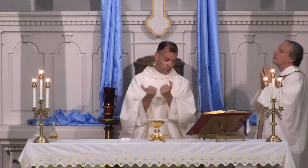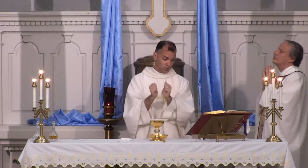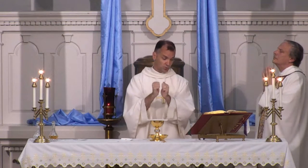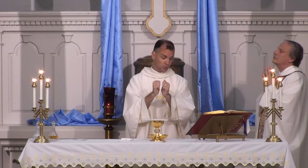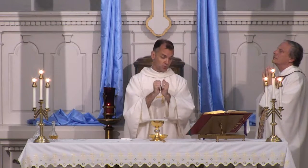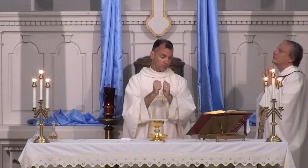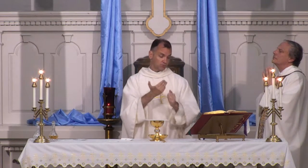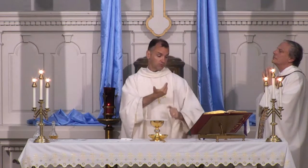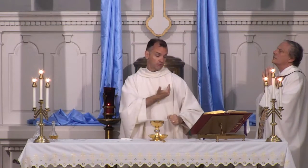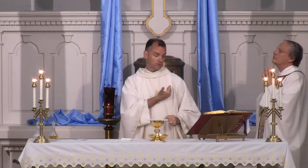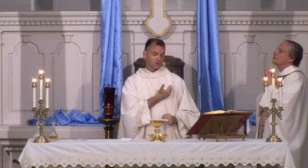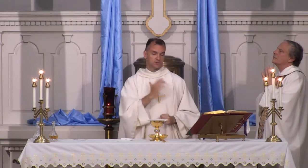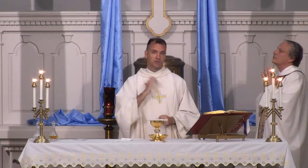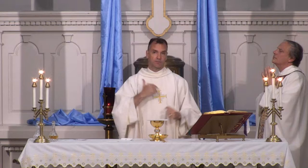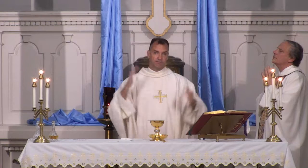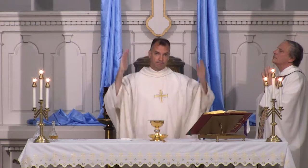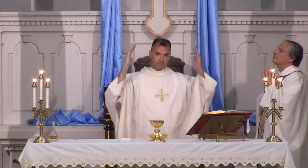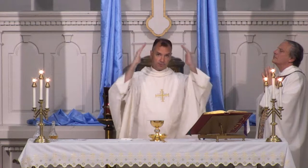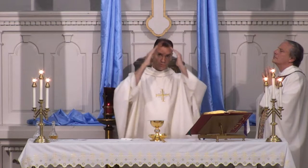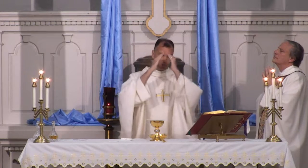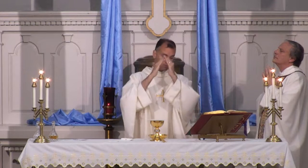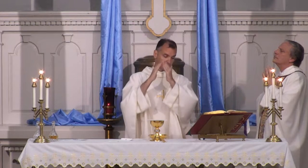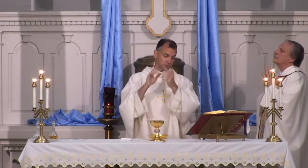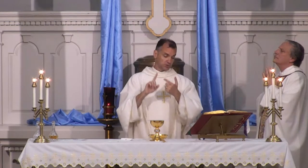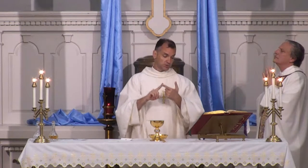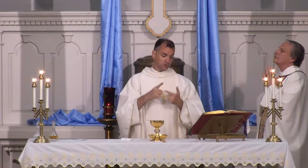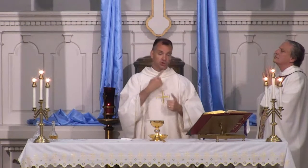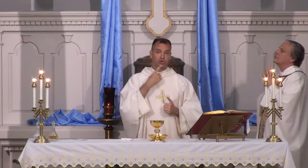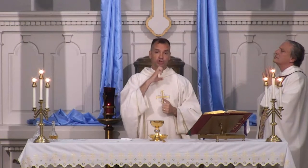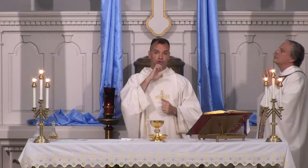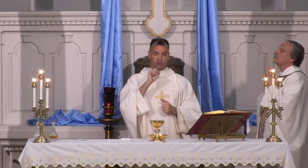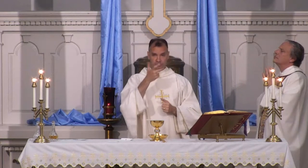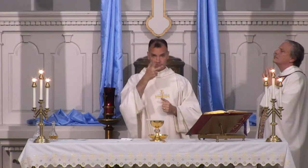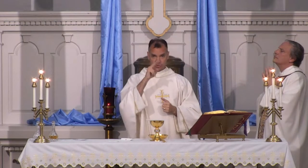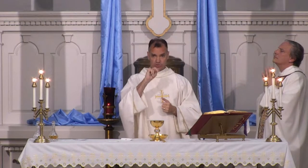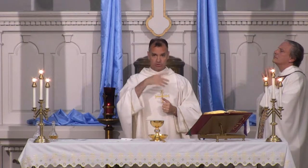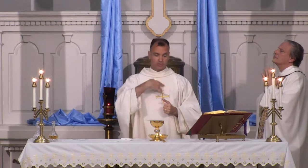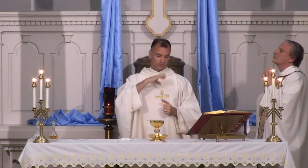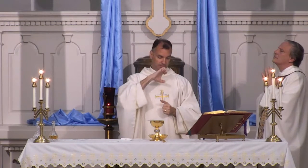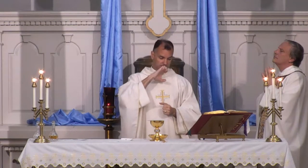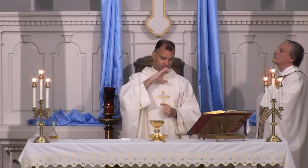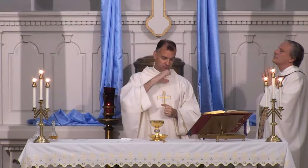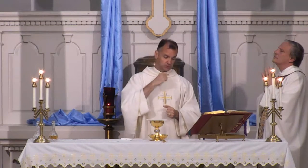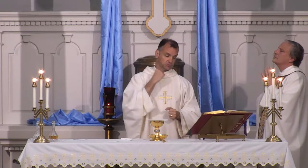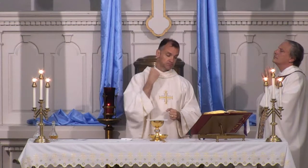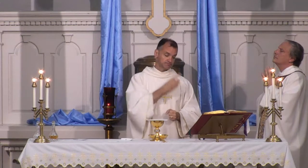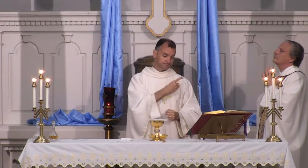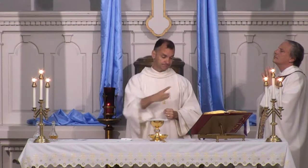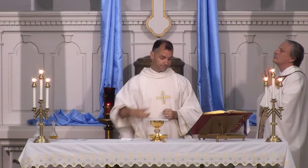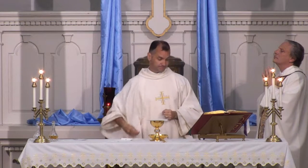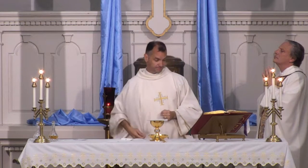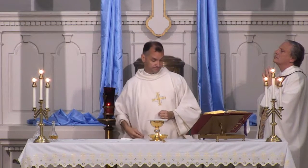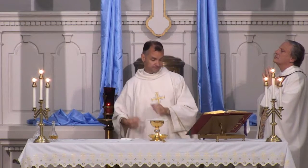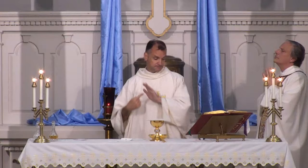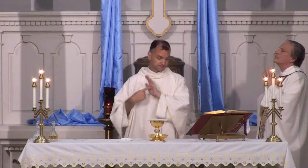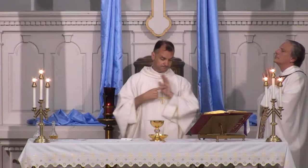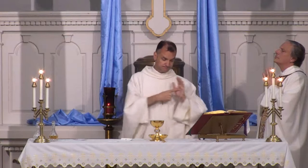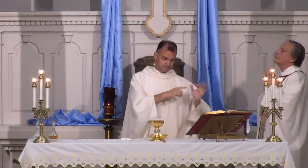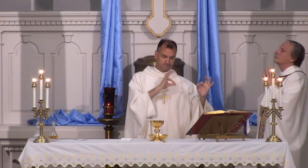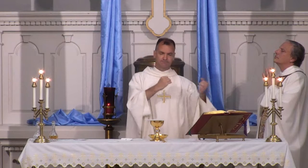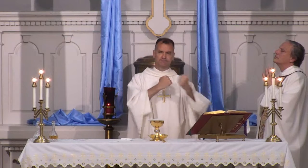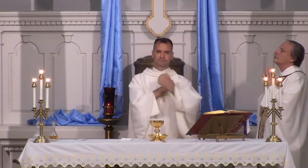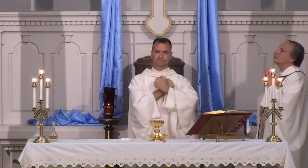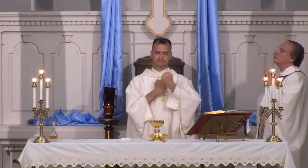Remember, Lord, your church spread throughout the world, and bring her to the fullness of charity, together with Francis, our